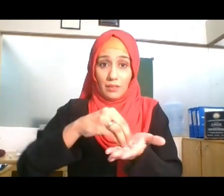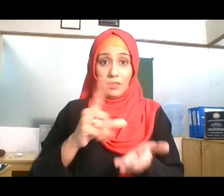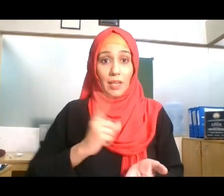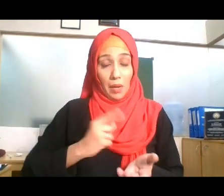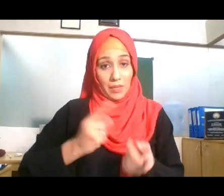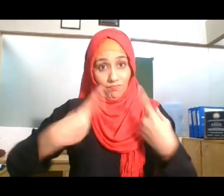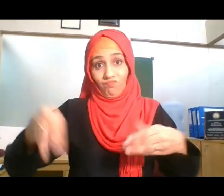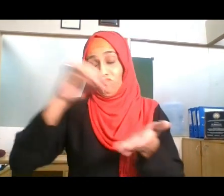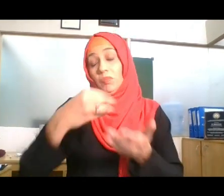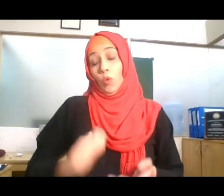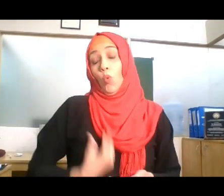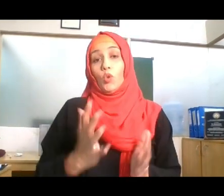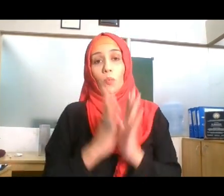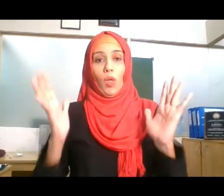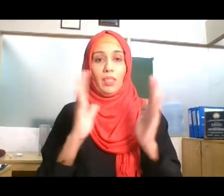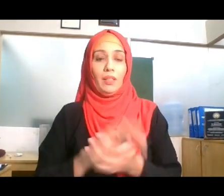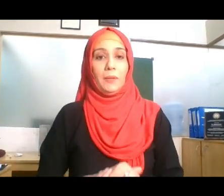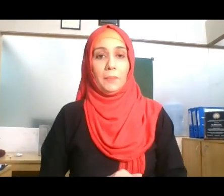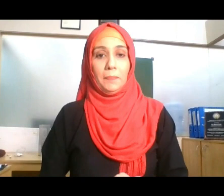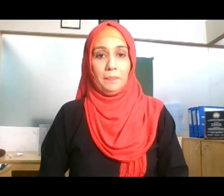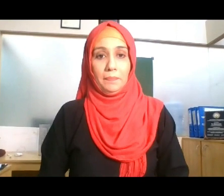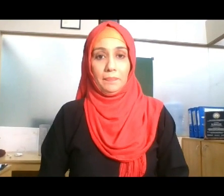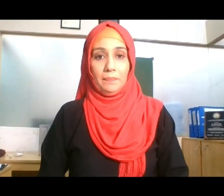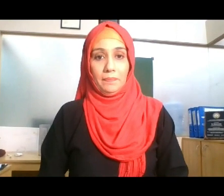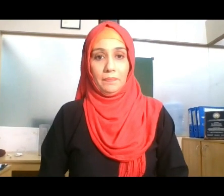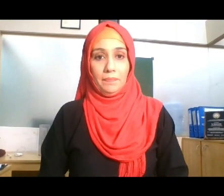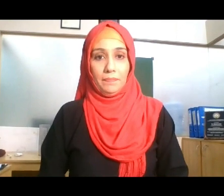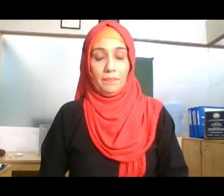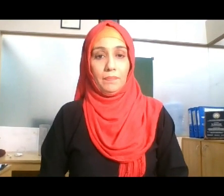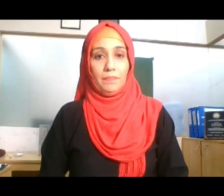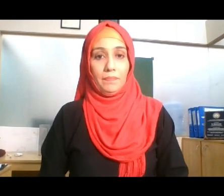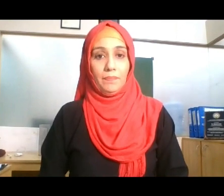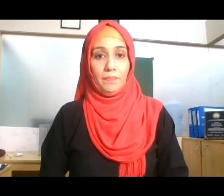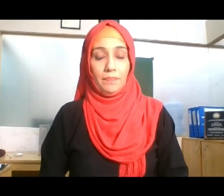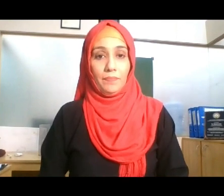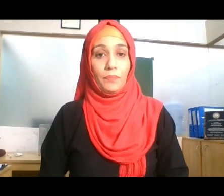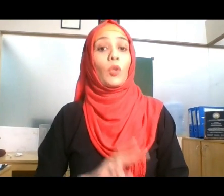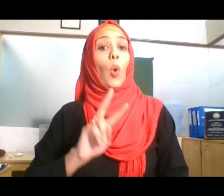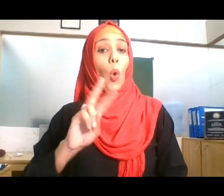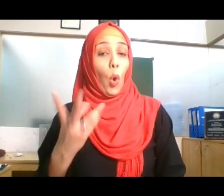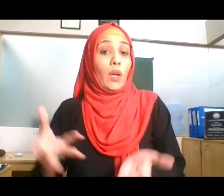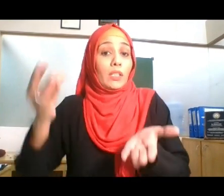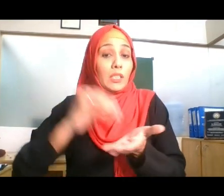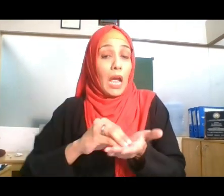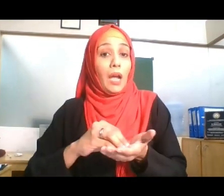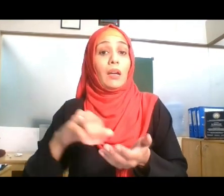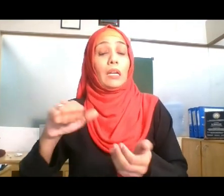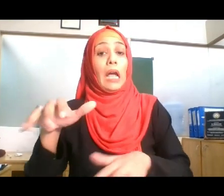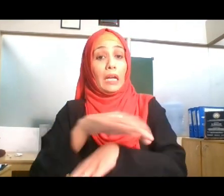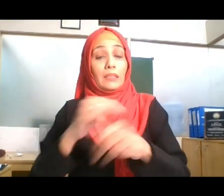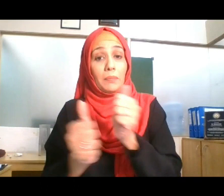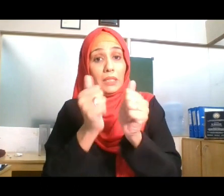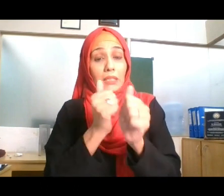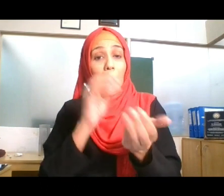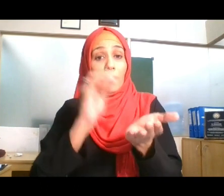roundtable. And to create that reality of inclusion and accessibility, this is what we're all working